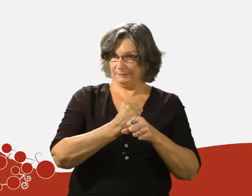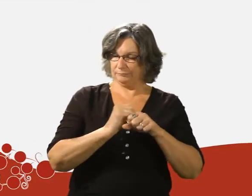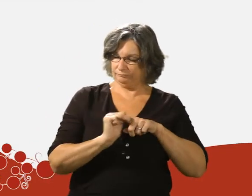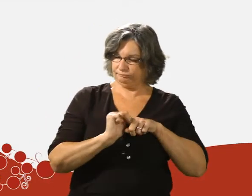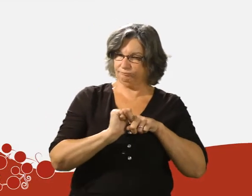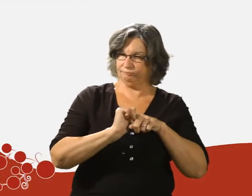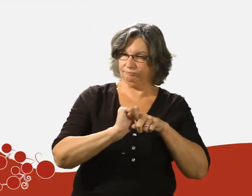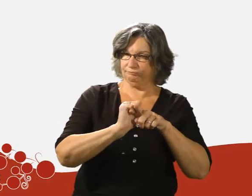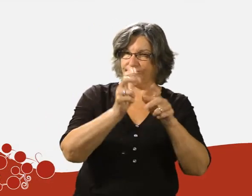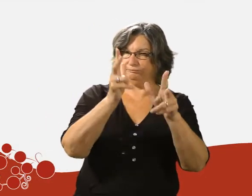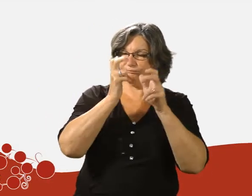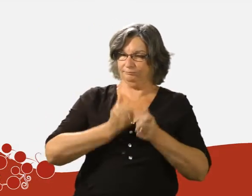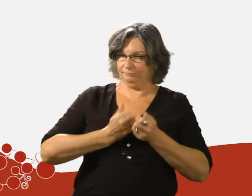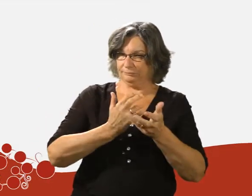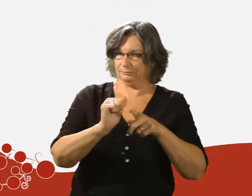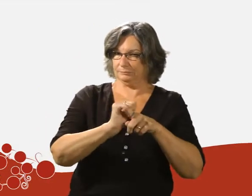This is a 3-year training program.